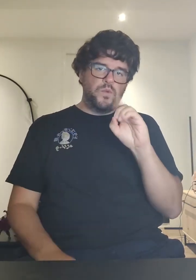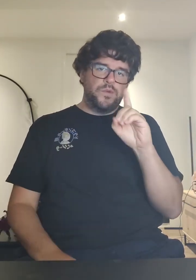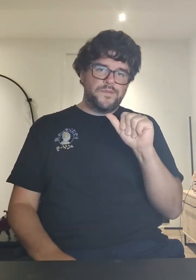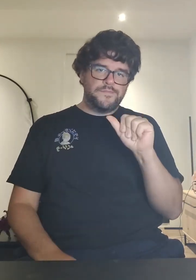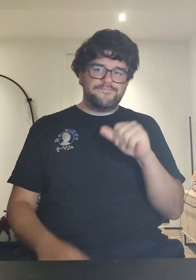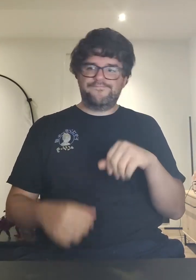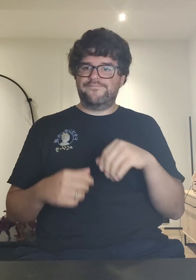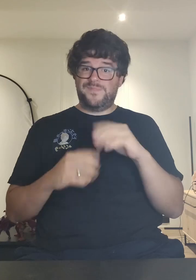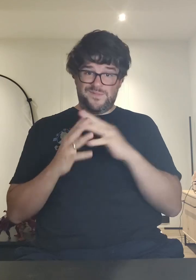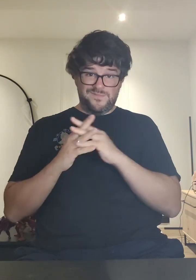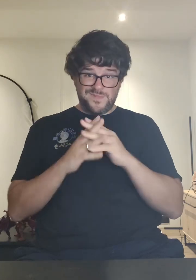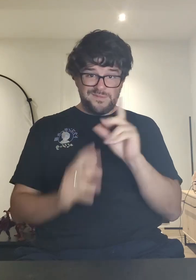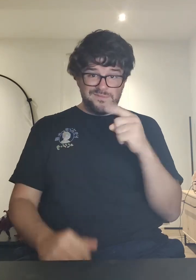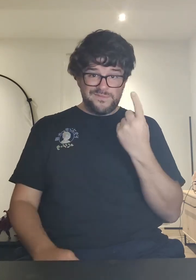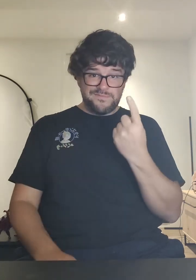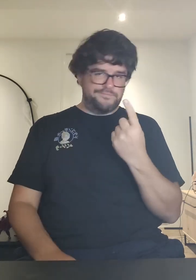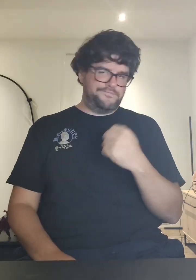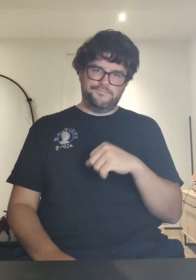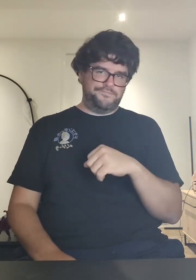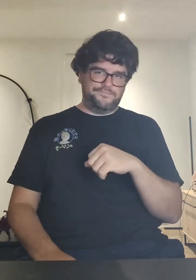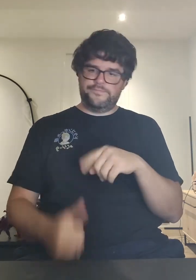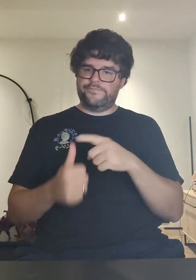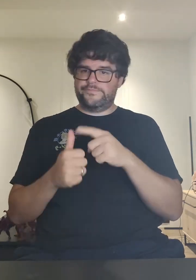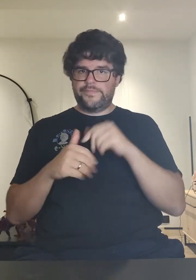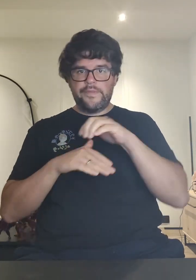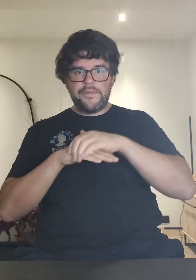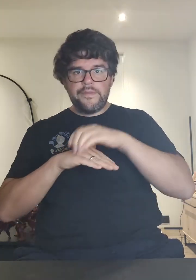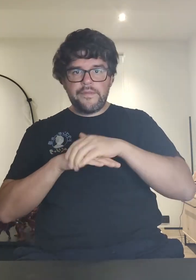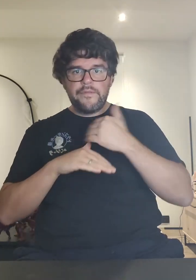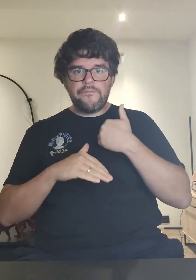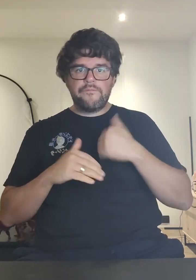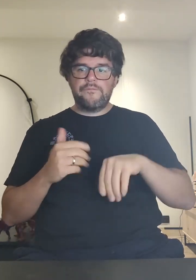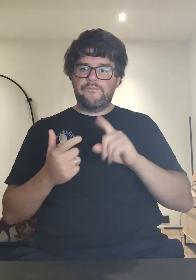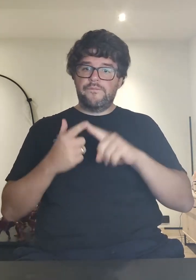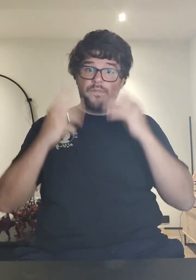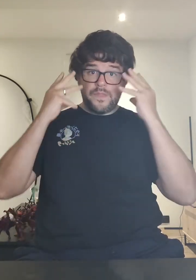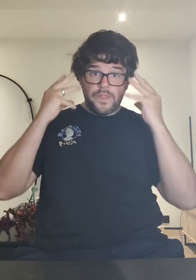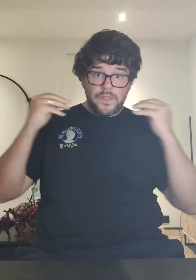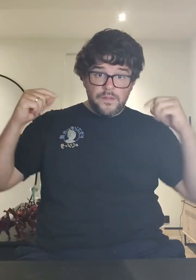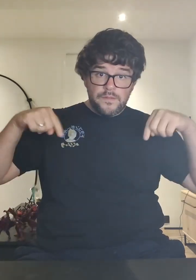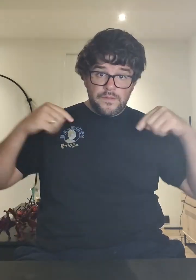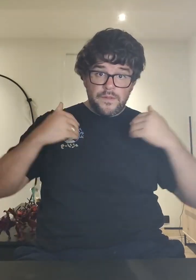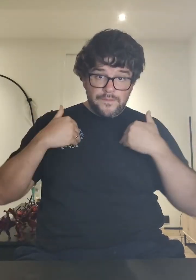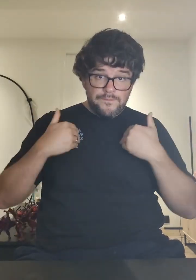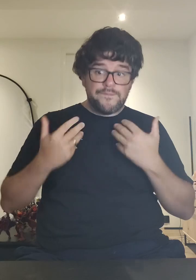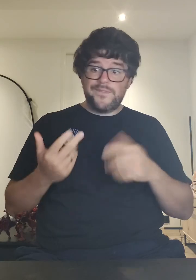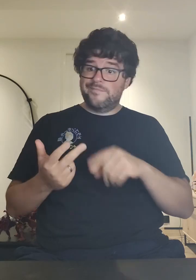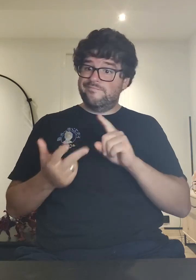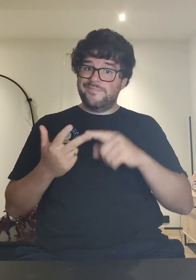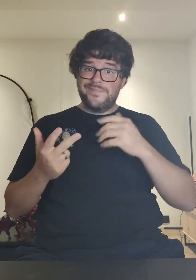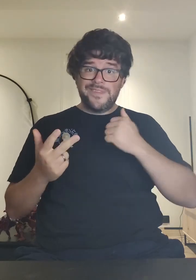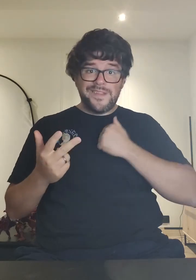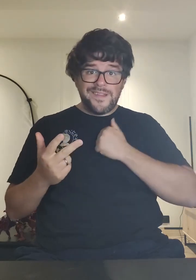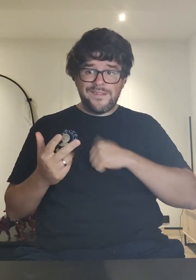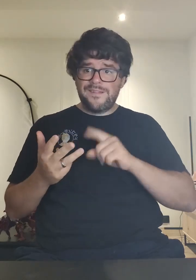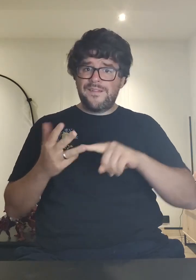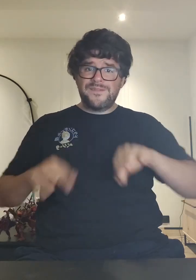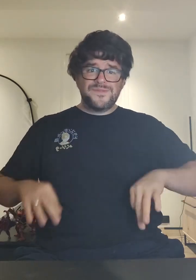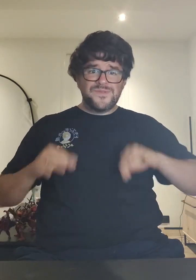There are CODAs living all over the world, and America is not the only place that has them. England has them. They live in the Netherlands. They